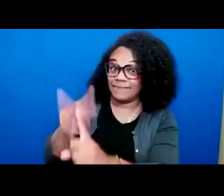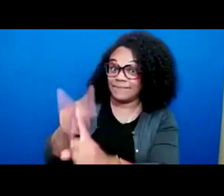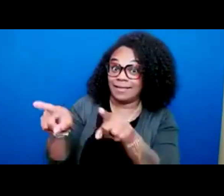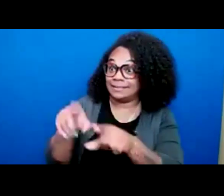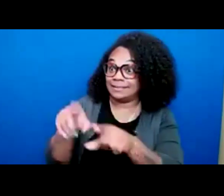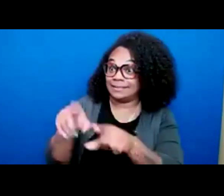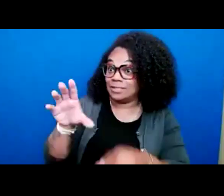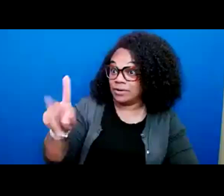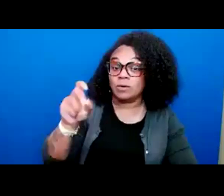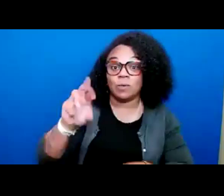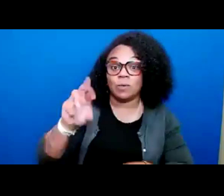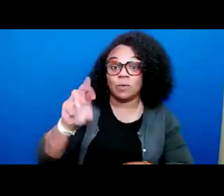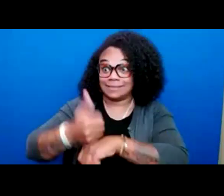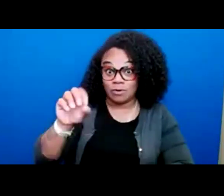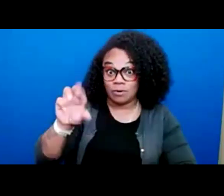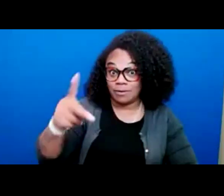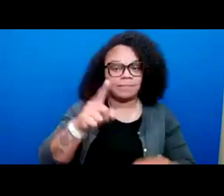rule.